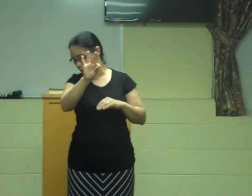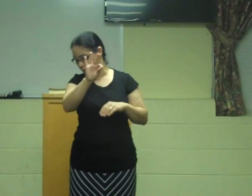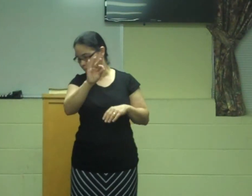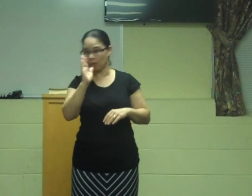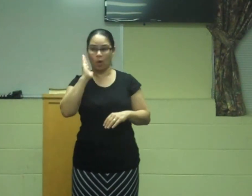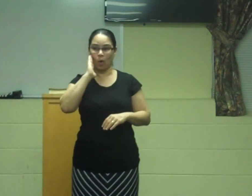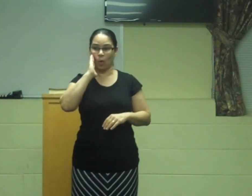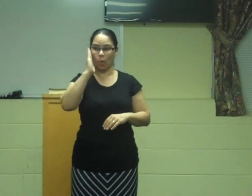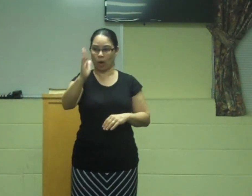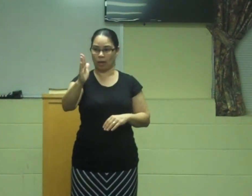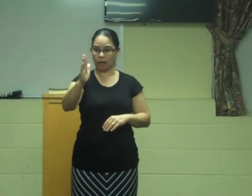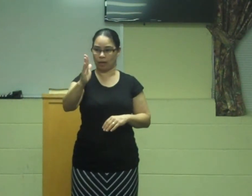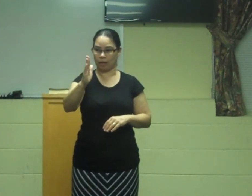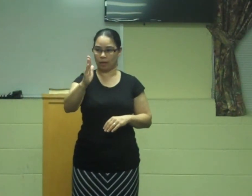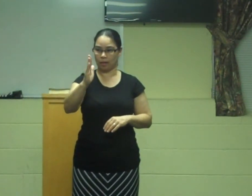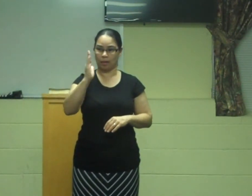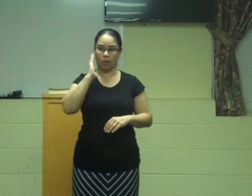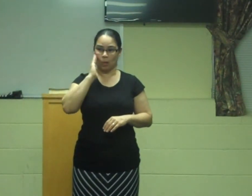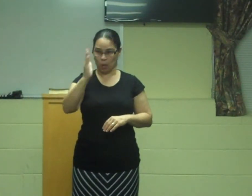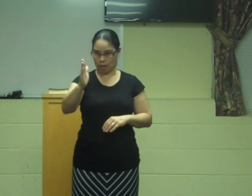Number 9, well.